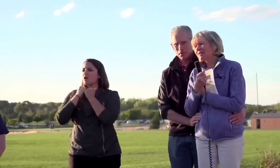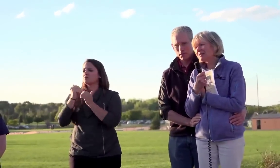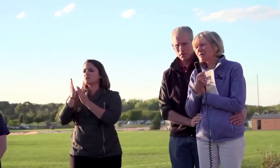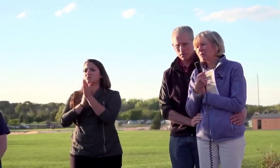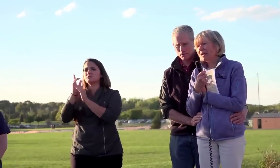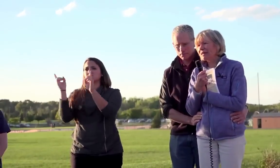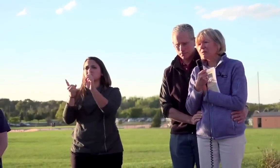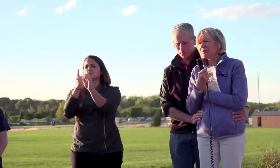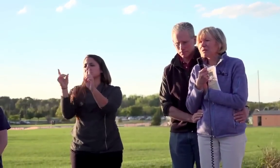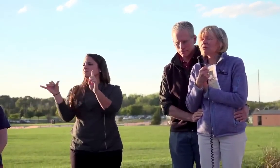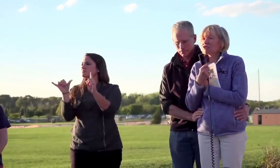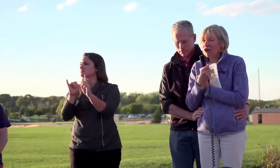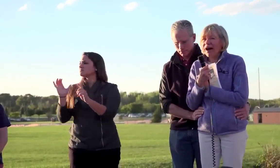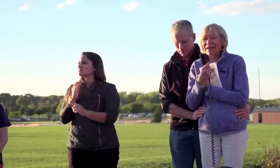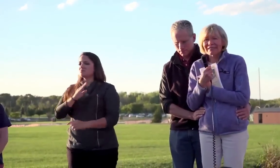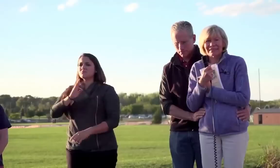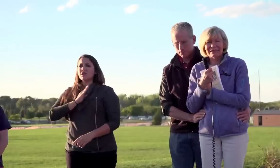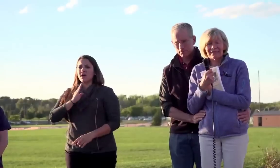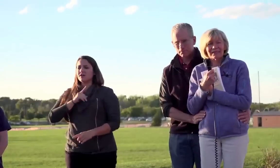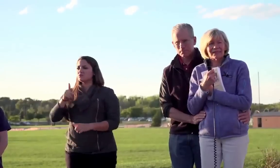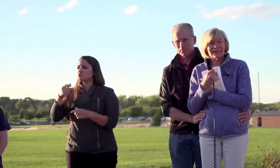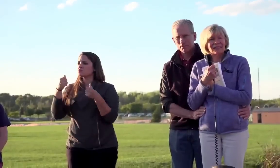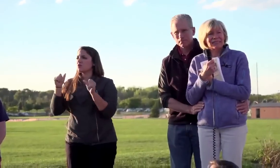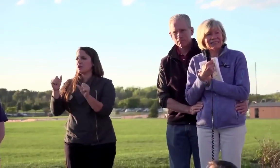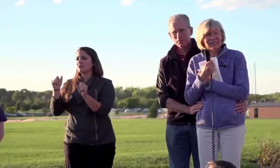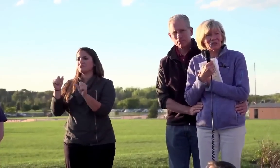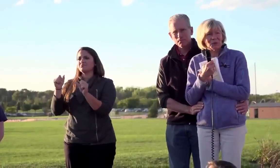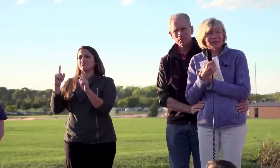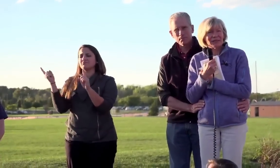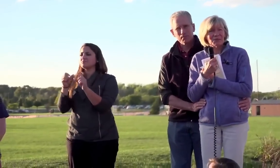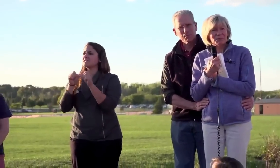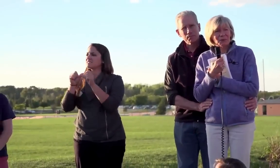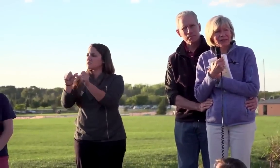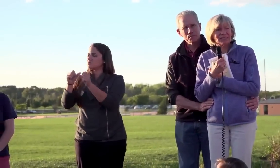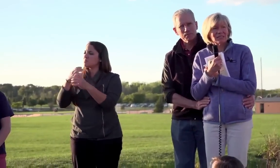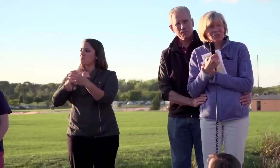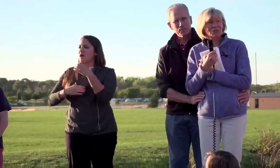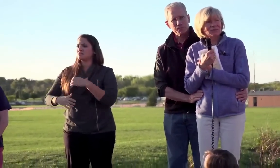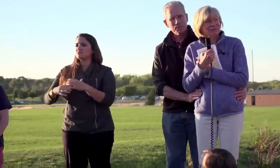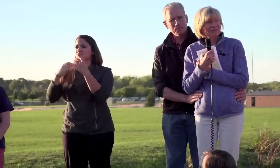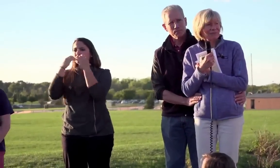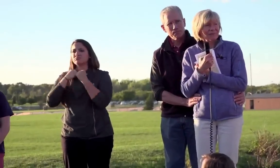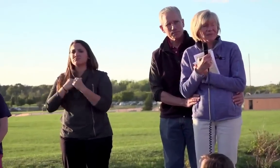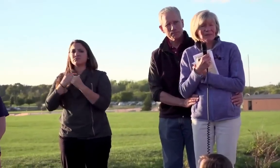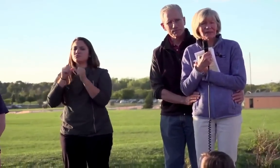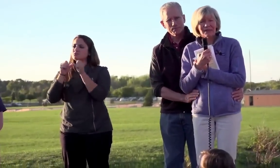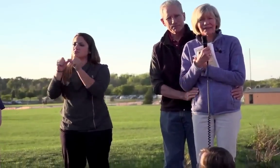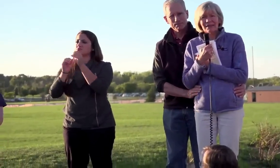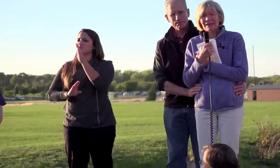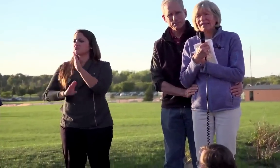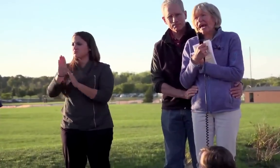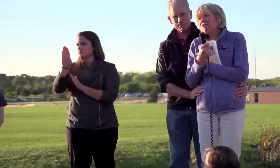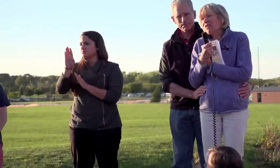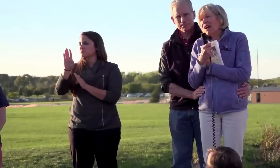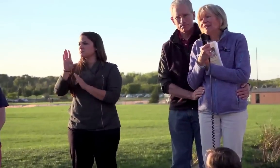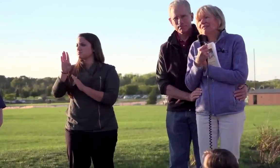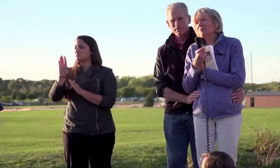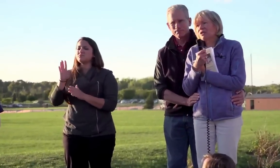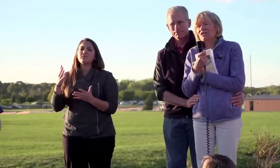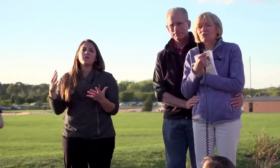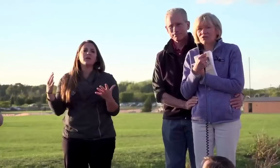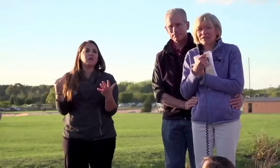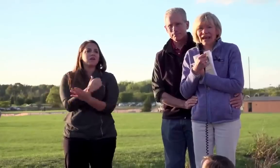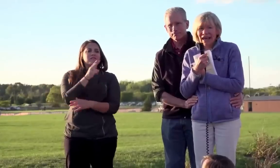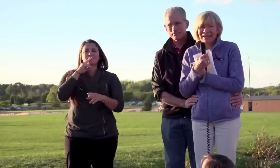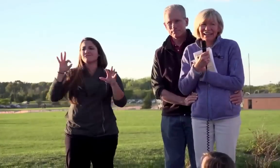community we have and how much of an impact this event has. I want to talk a little bit about the agenda. For the hospital, we're going to have a candlelight